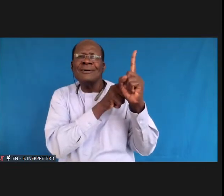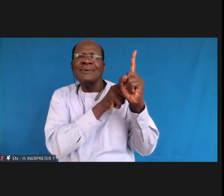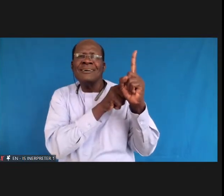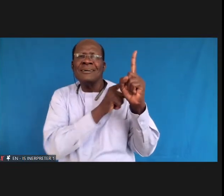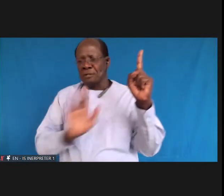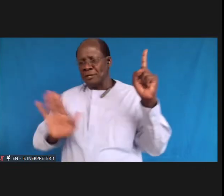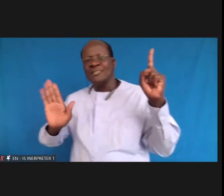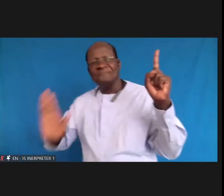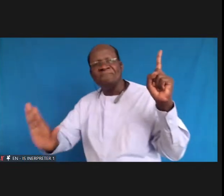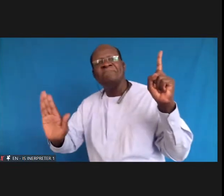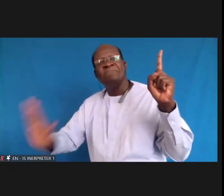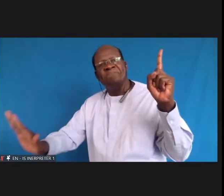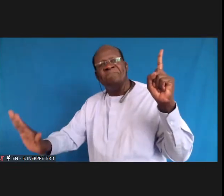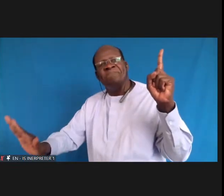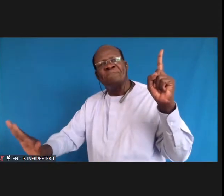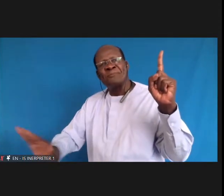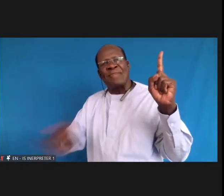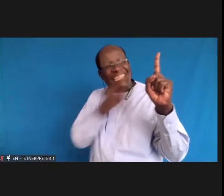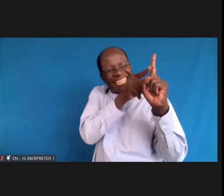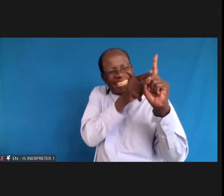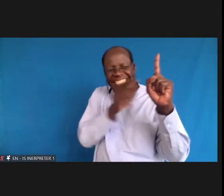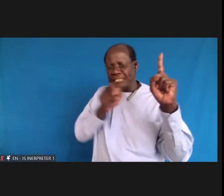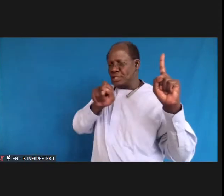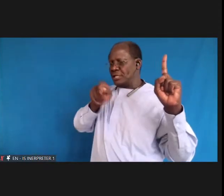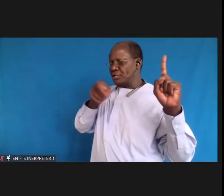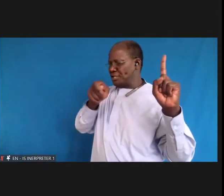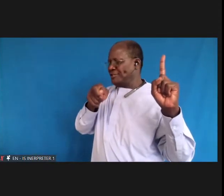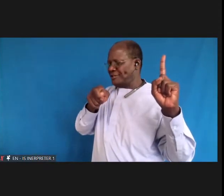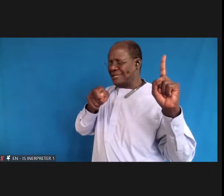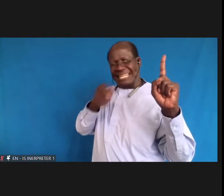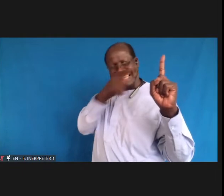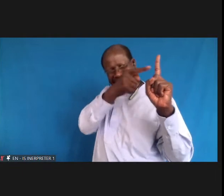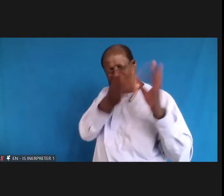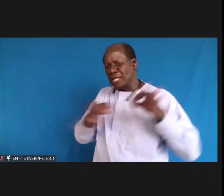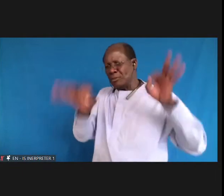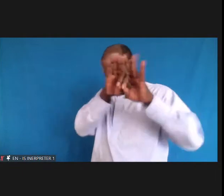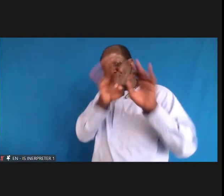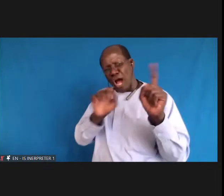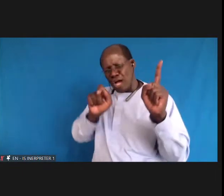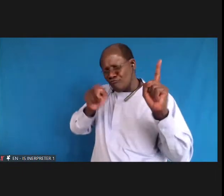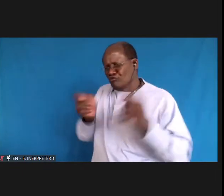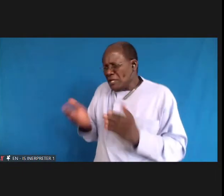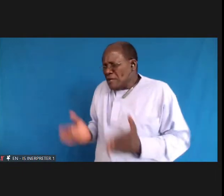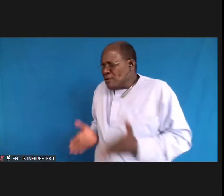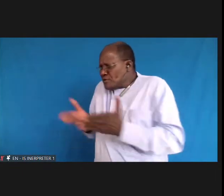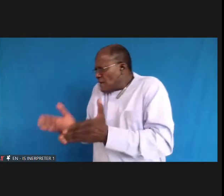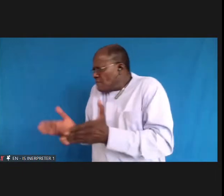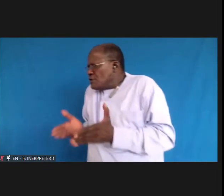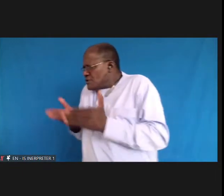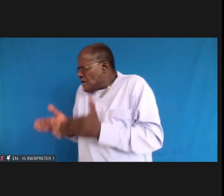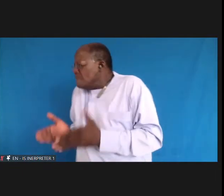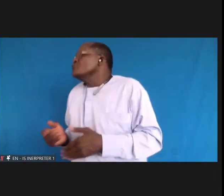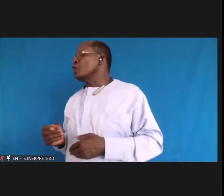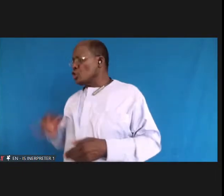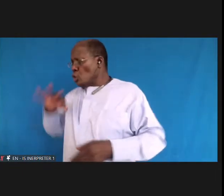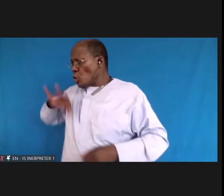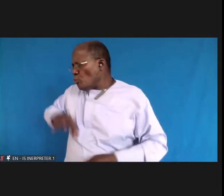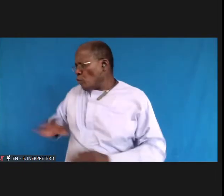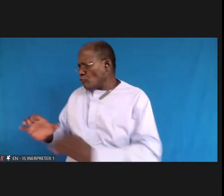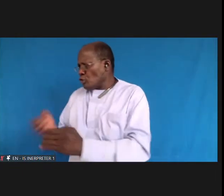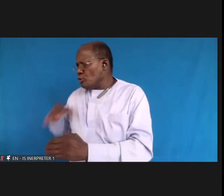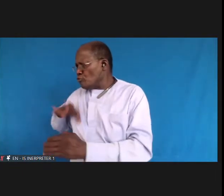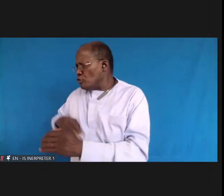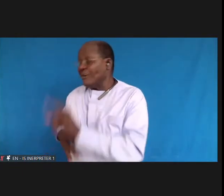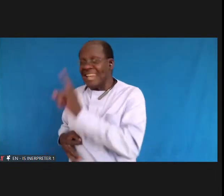key duty. So when you are providing services, when you are making profit from the community, you also have